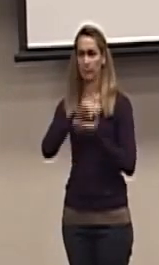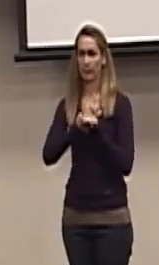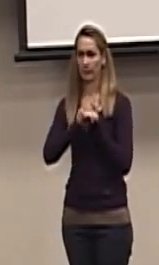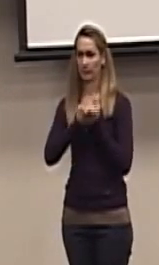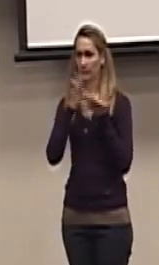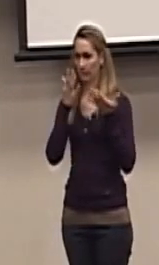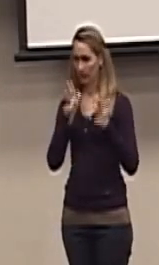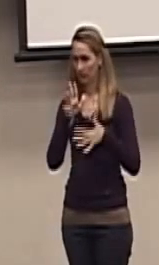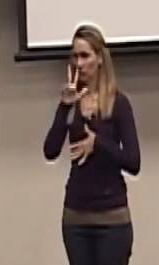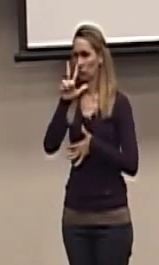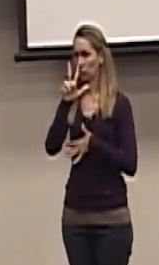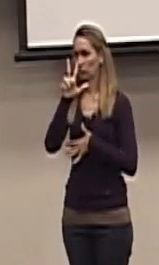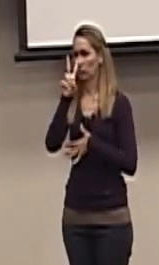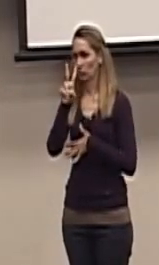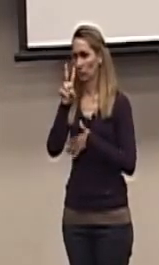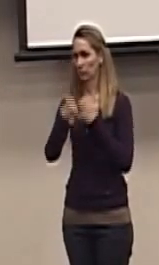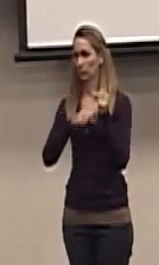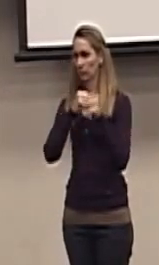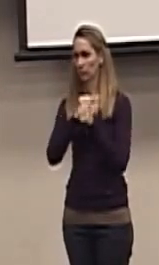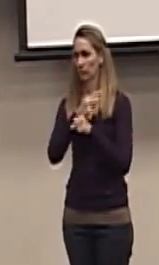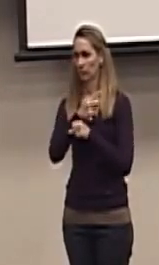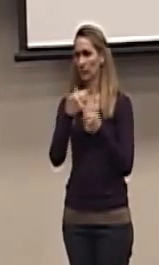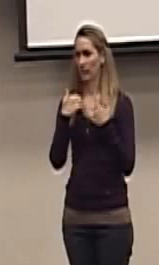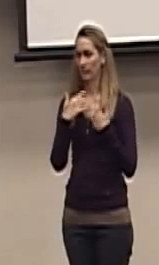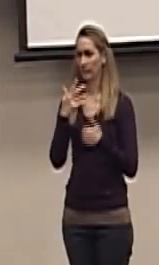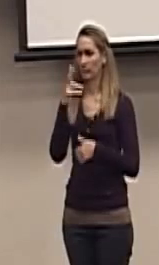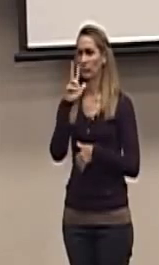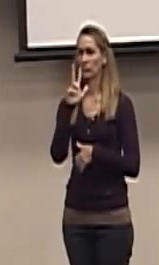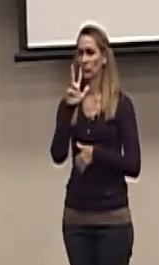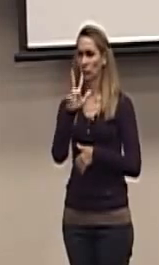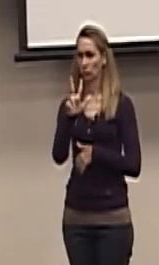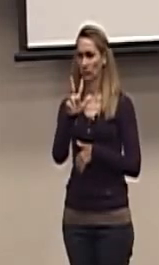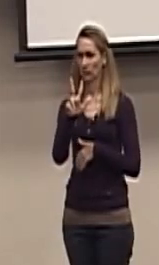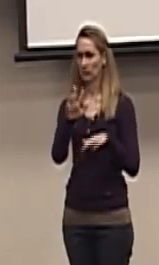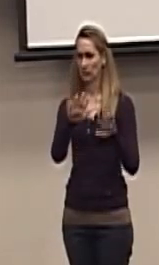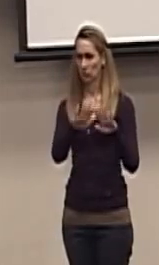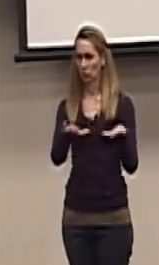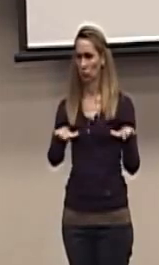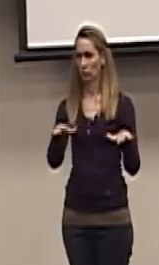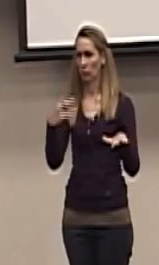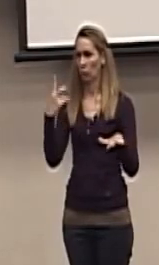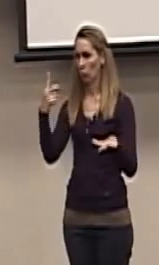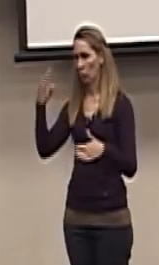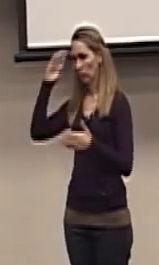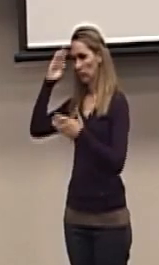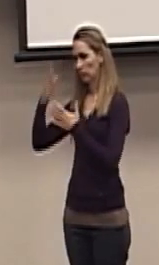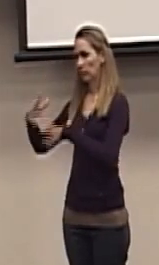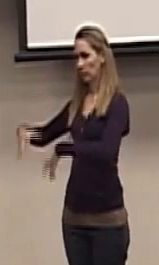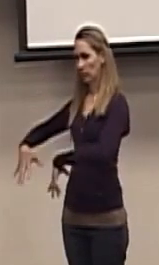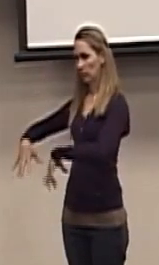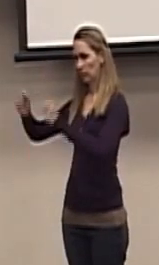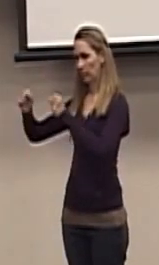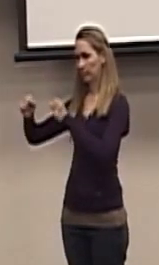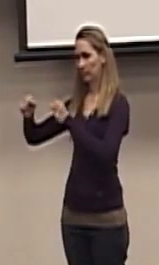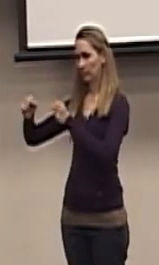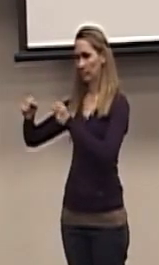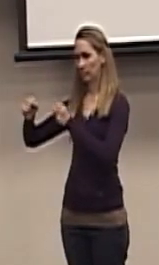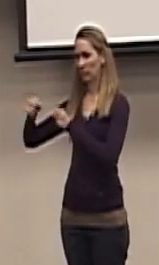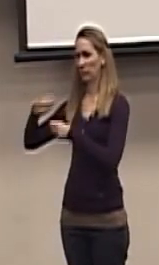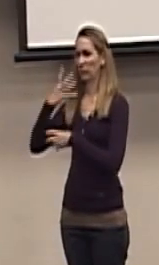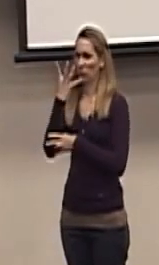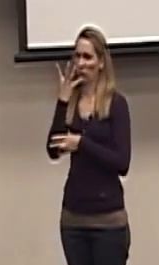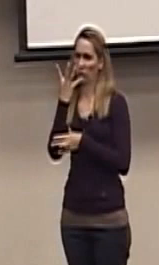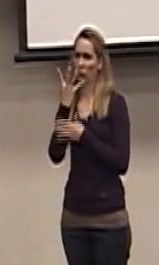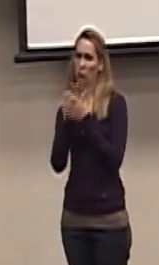He has 3 biological children and 1 adopted son. And he's been in his role now with the Ghana Bible College for